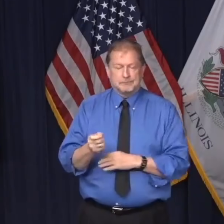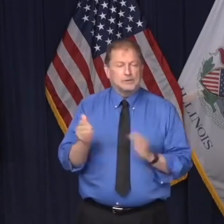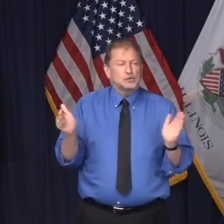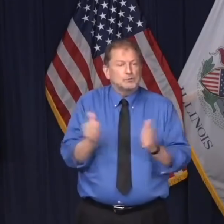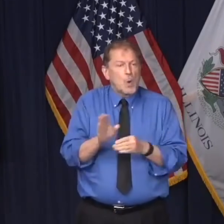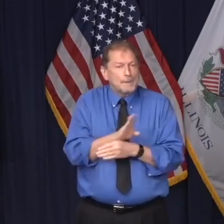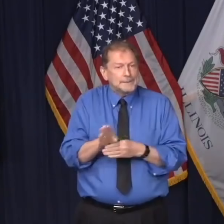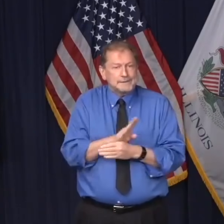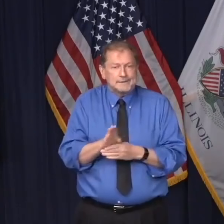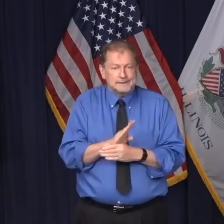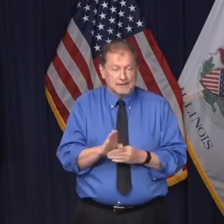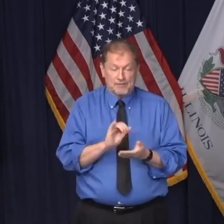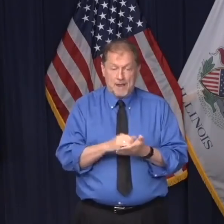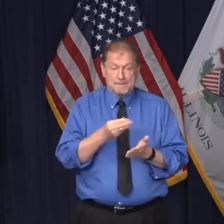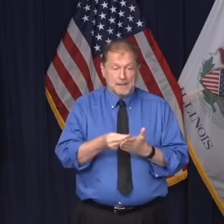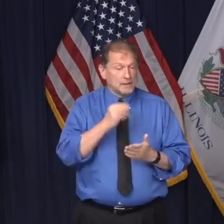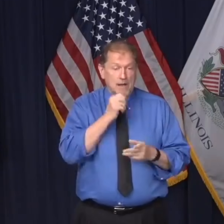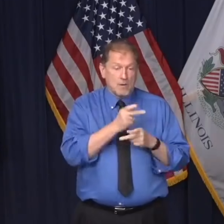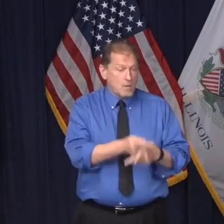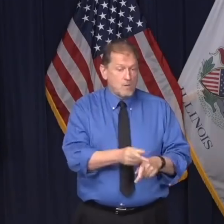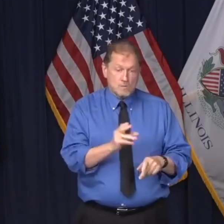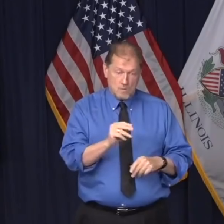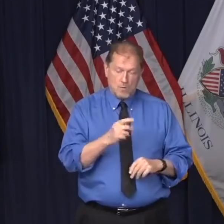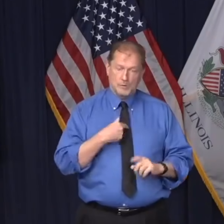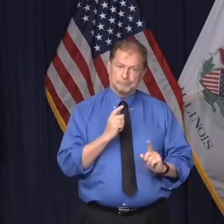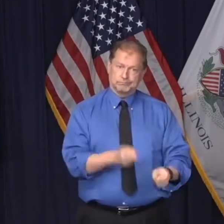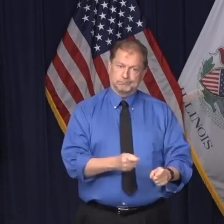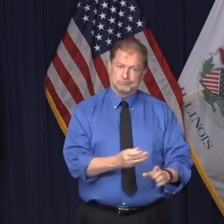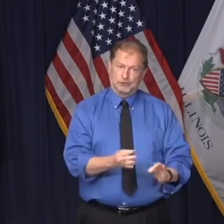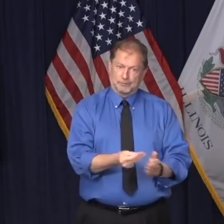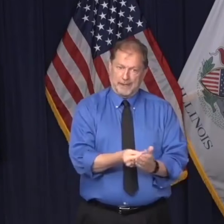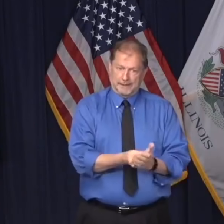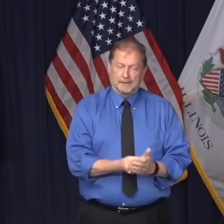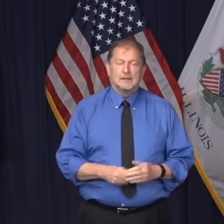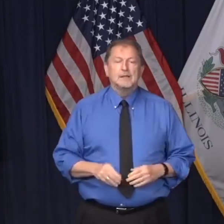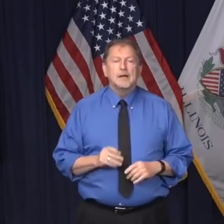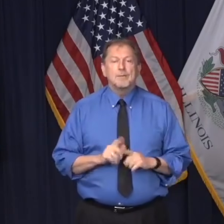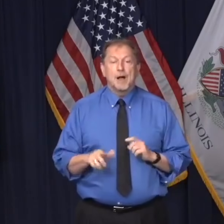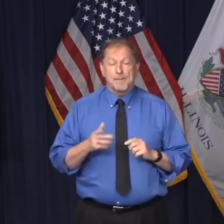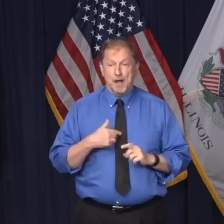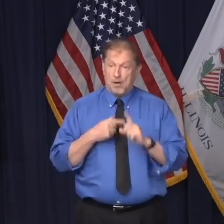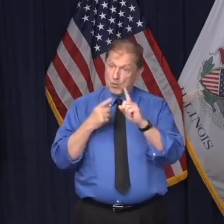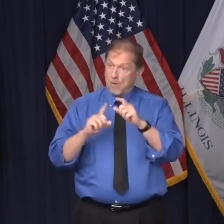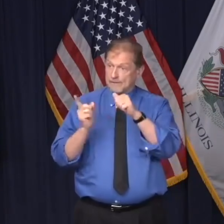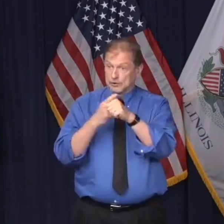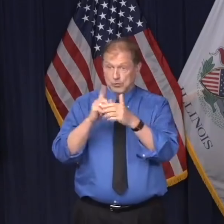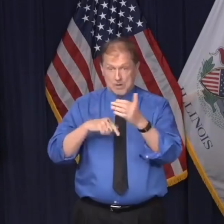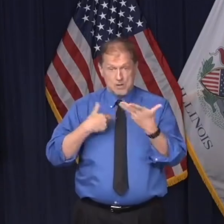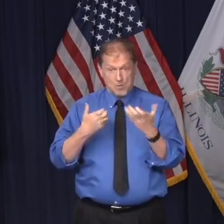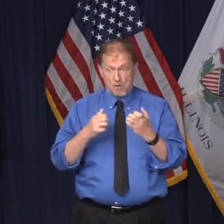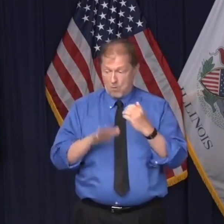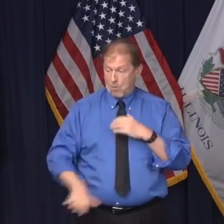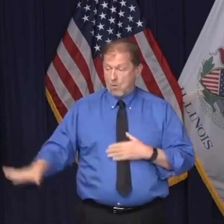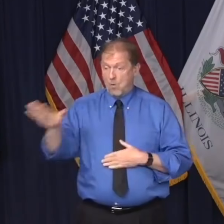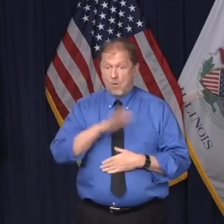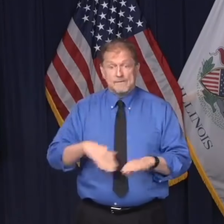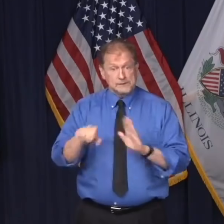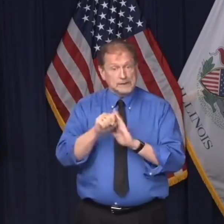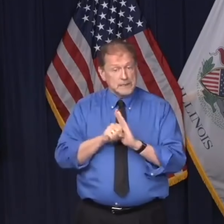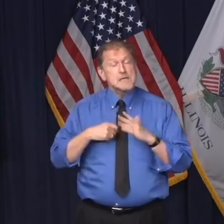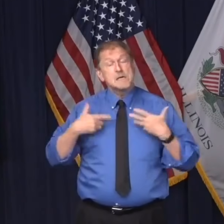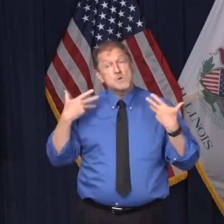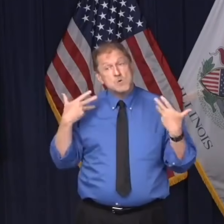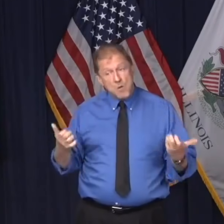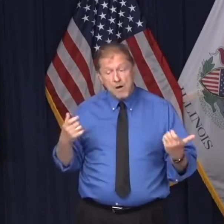small businesses. There is no doubt about it that the first thing that I want to be able to do across the state is to open